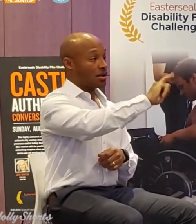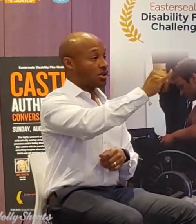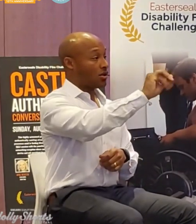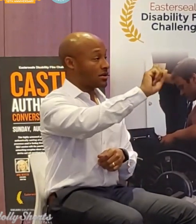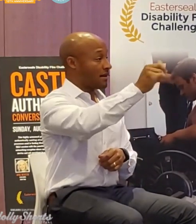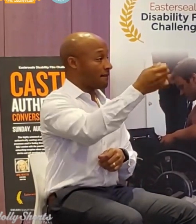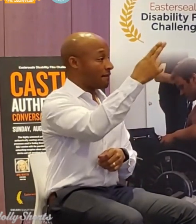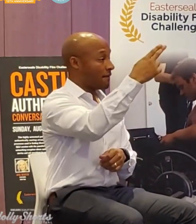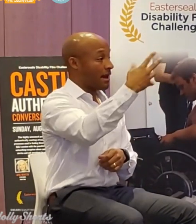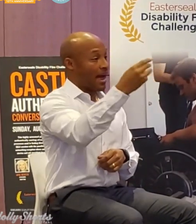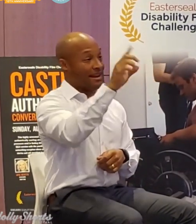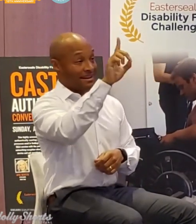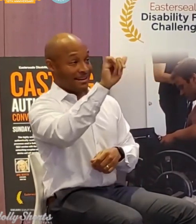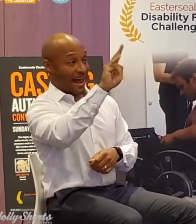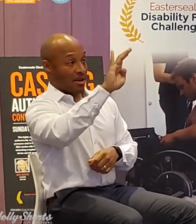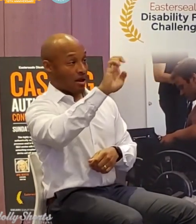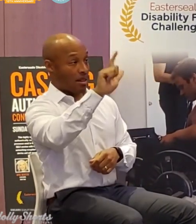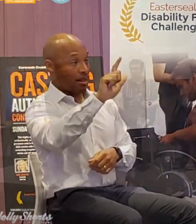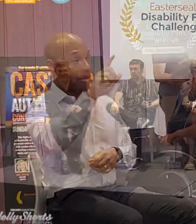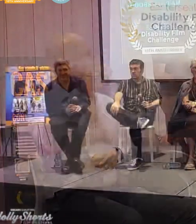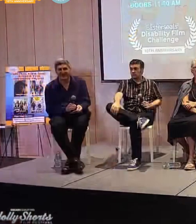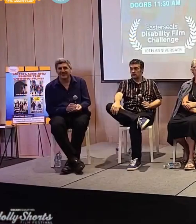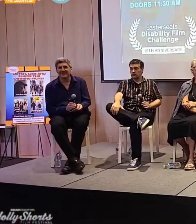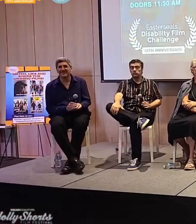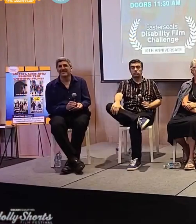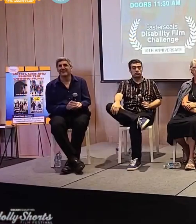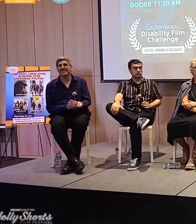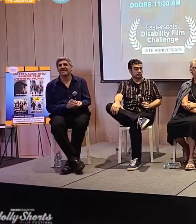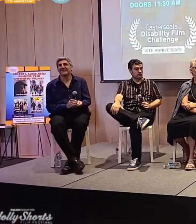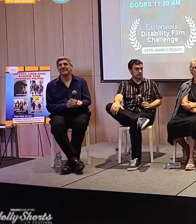you, Danielle, DBD. I know she's in New York with a baby.